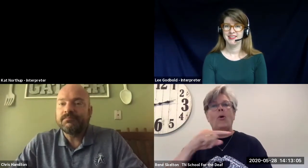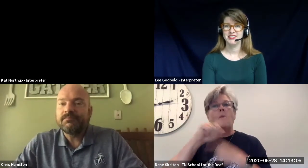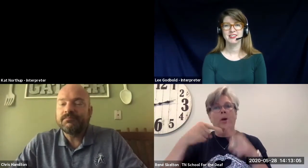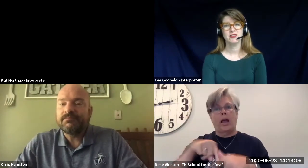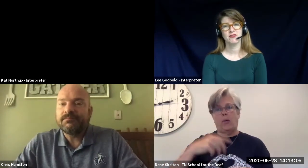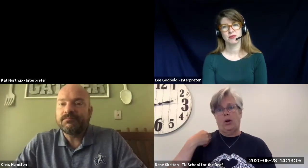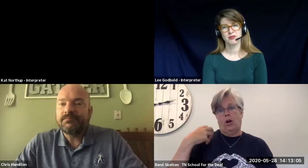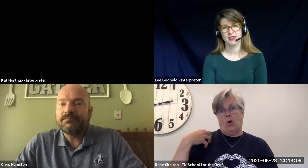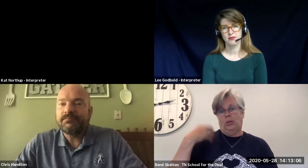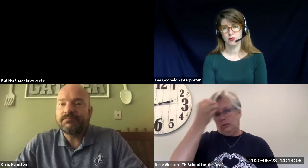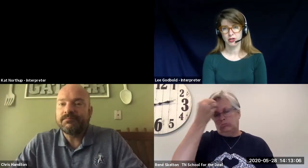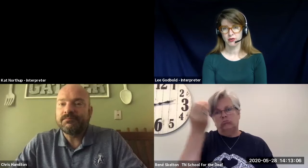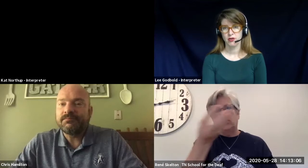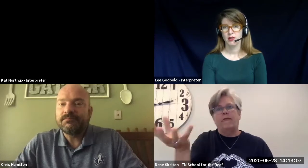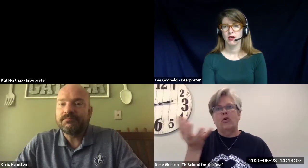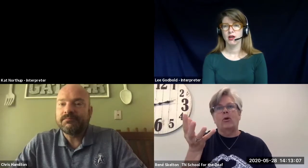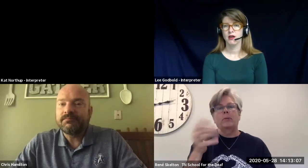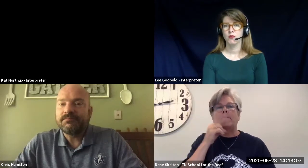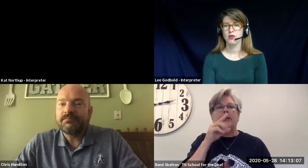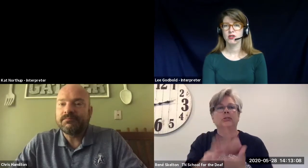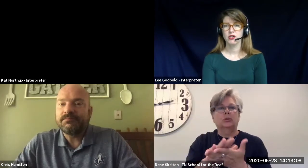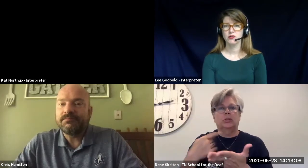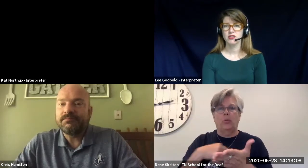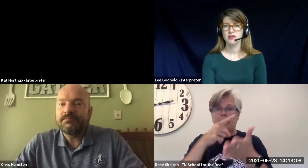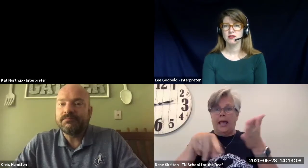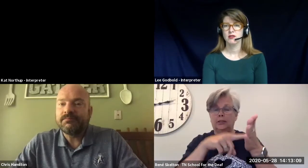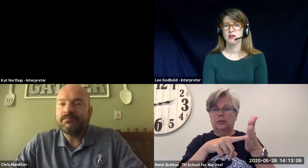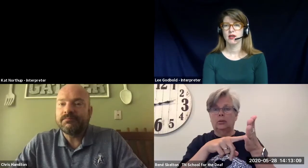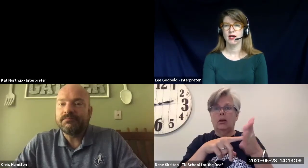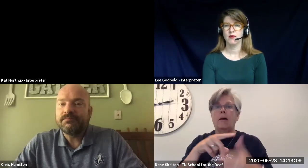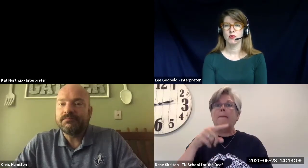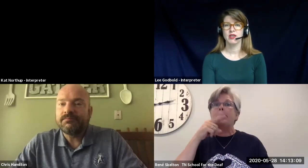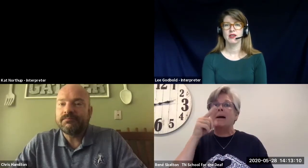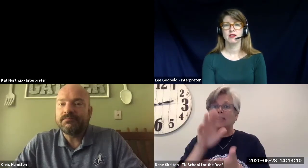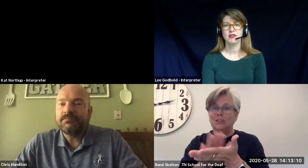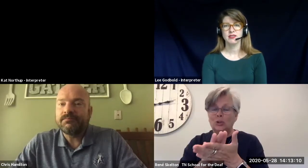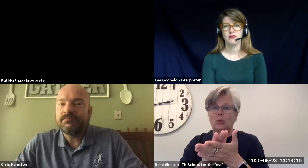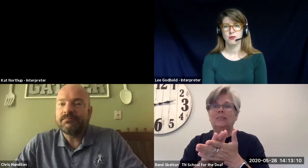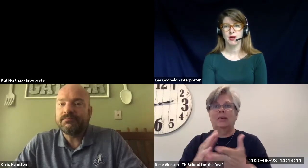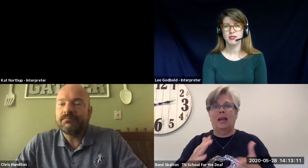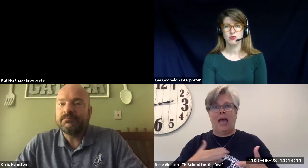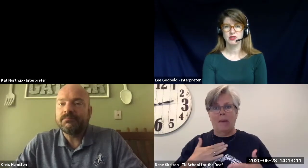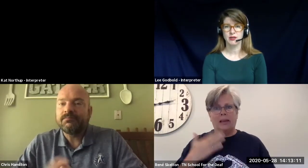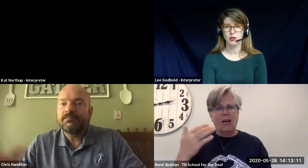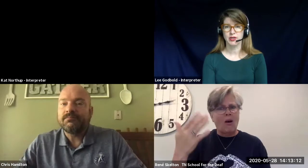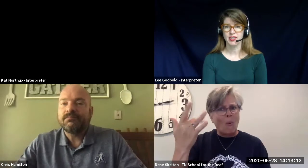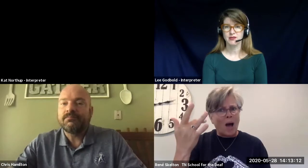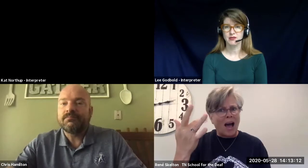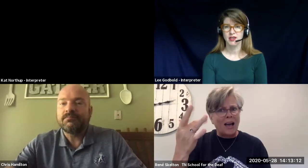Just another different perspective for you. With our coaches, we contacted a few public schools letting them know we canceled,